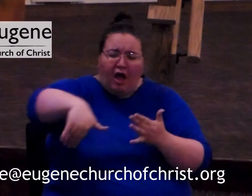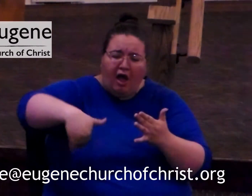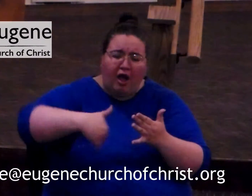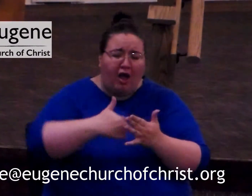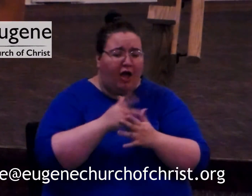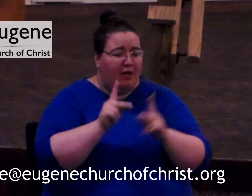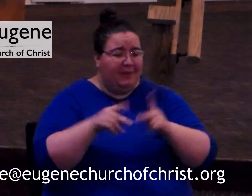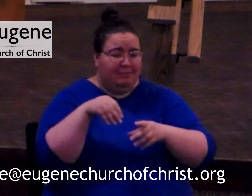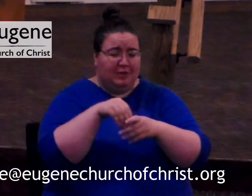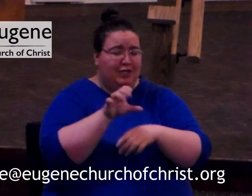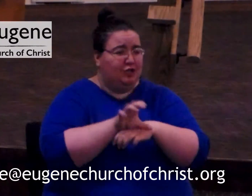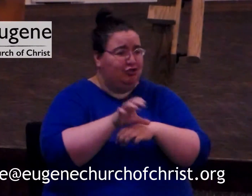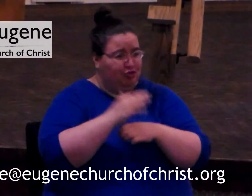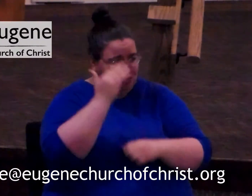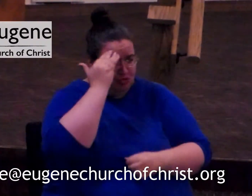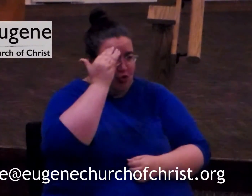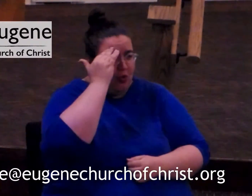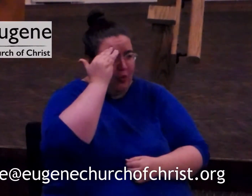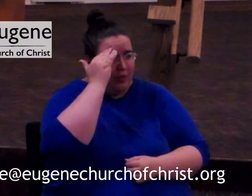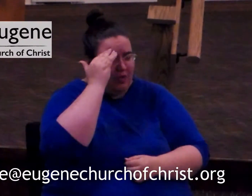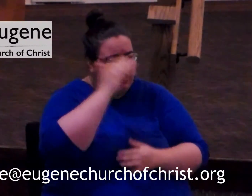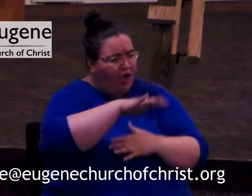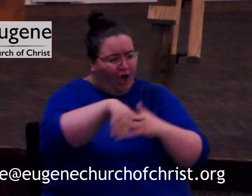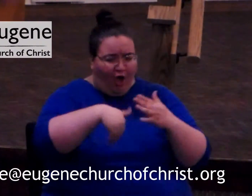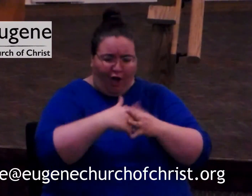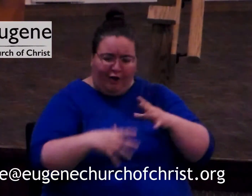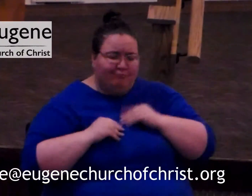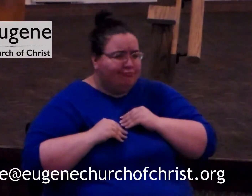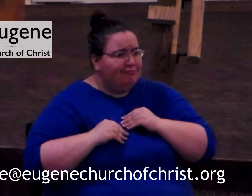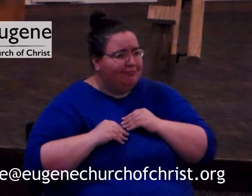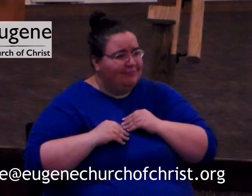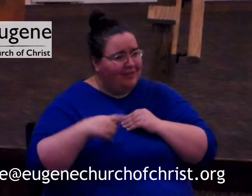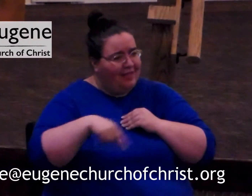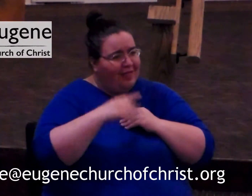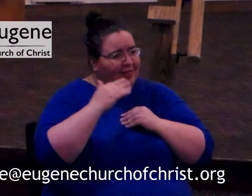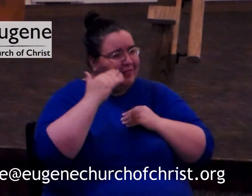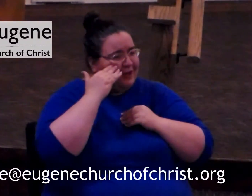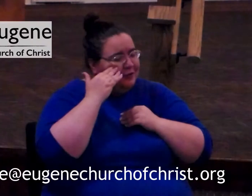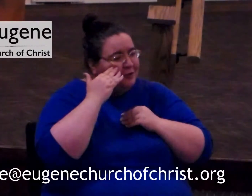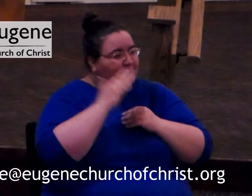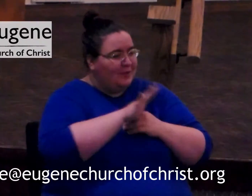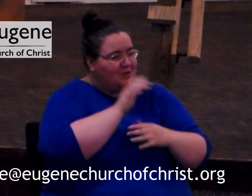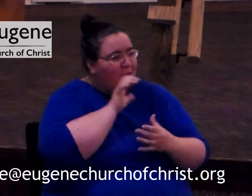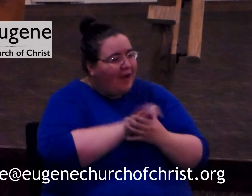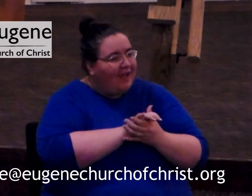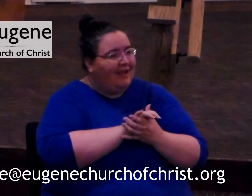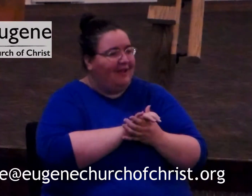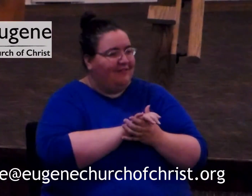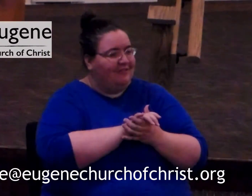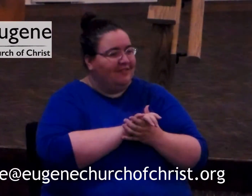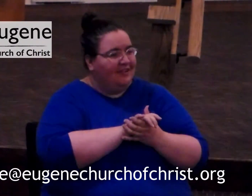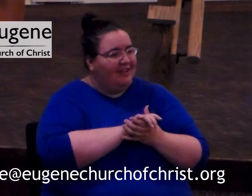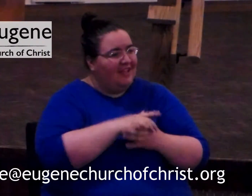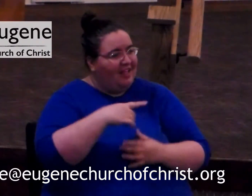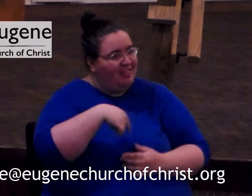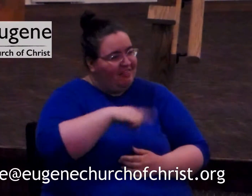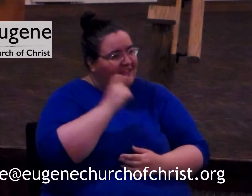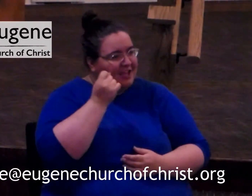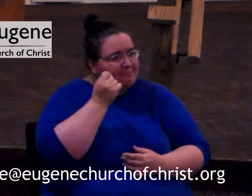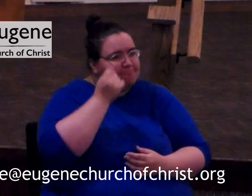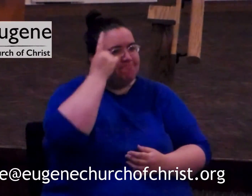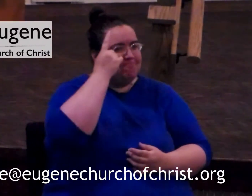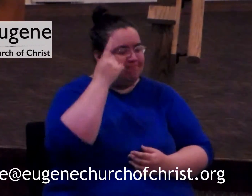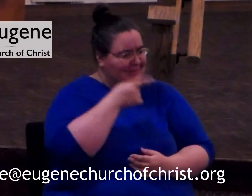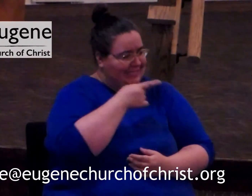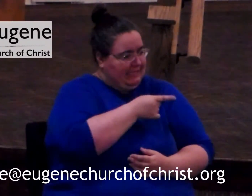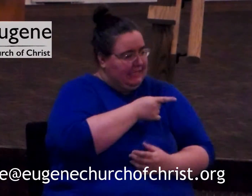not one of them questioned it. Because they knew. They knew the love he had for his wife, but more than that, they understood the love he had for that